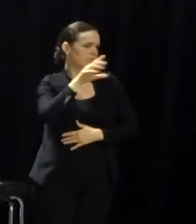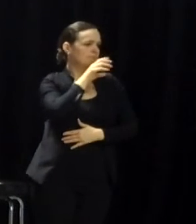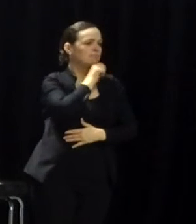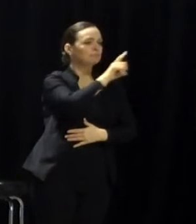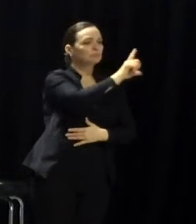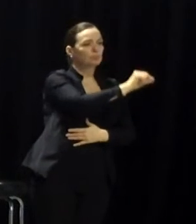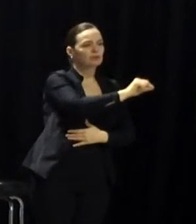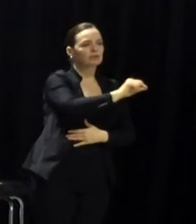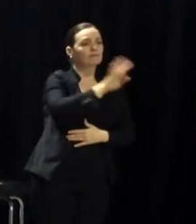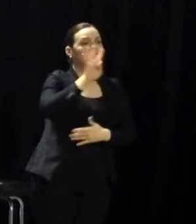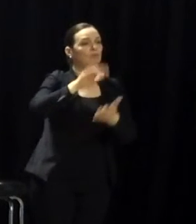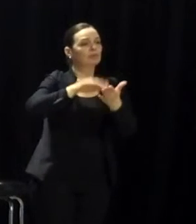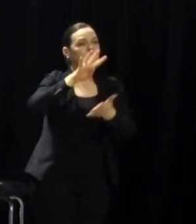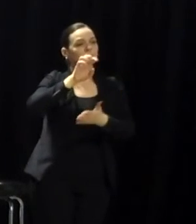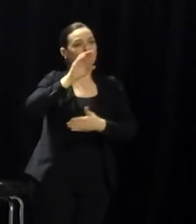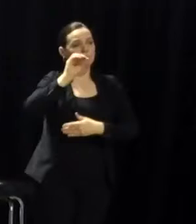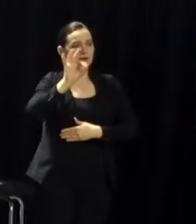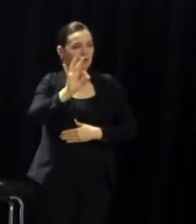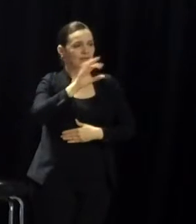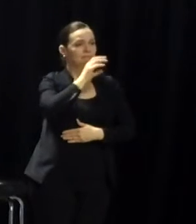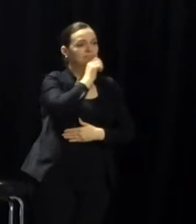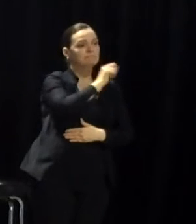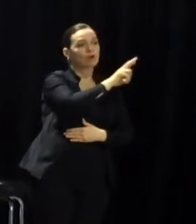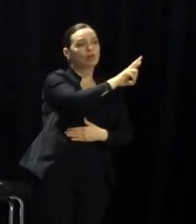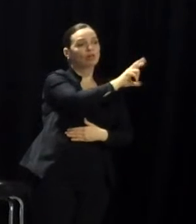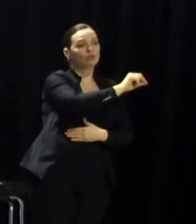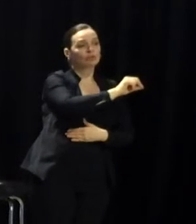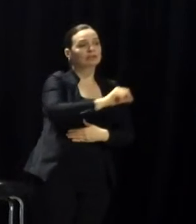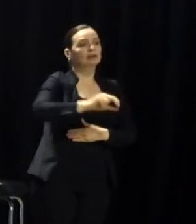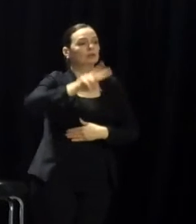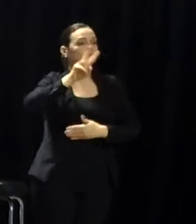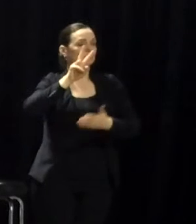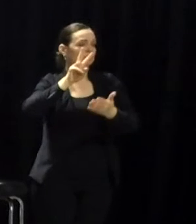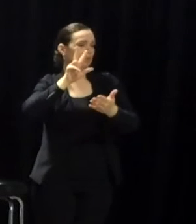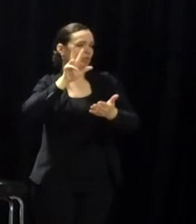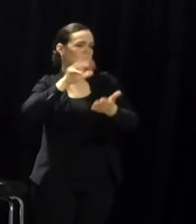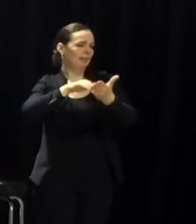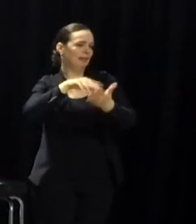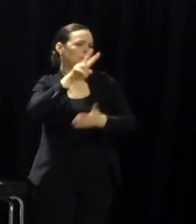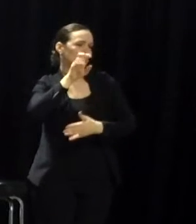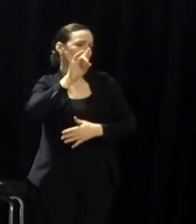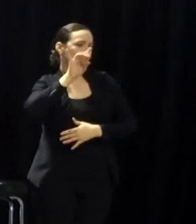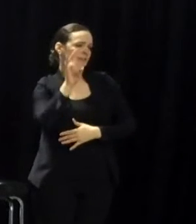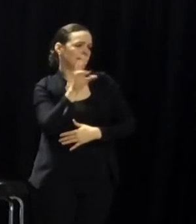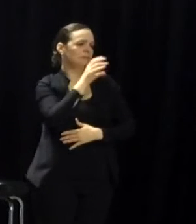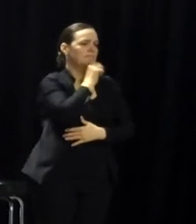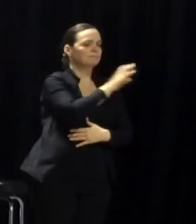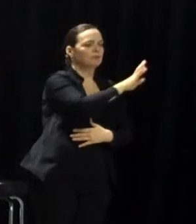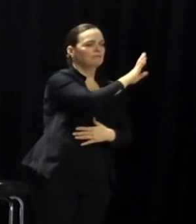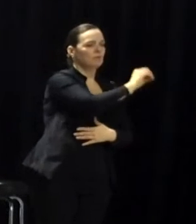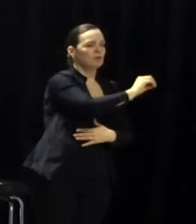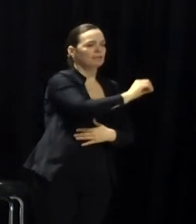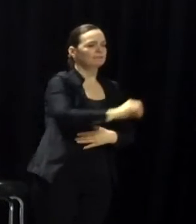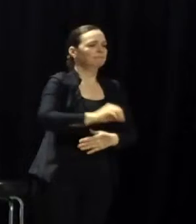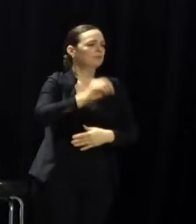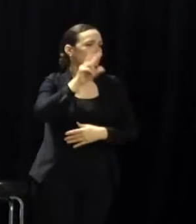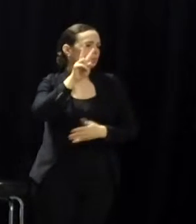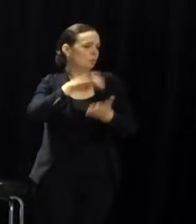4,409, 30s, 3,287, 40s, 2,706,